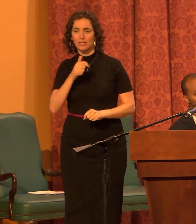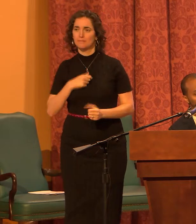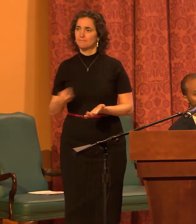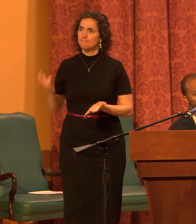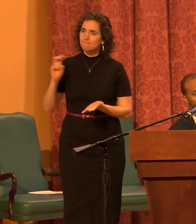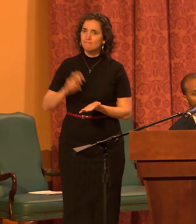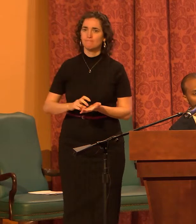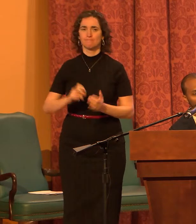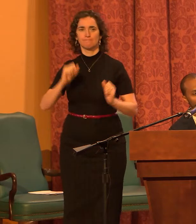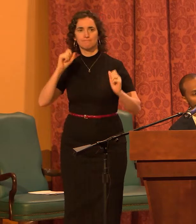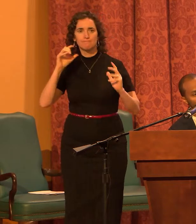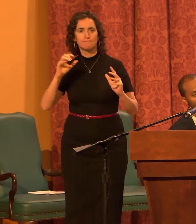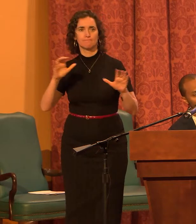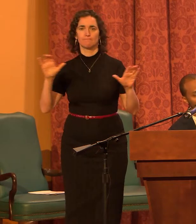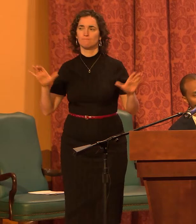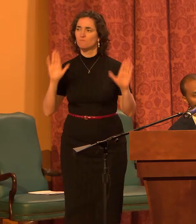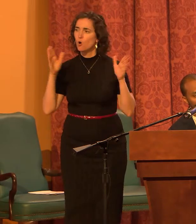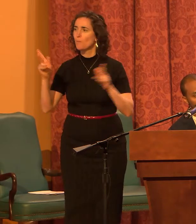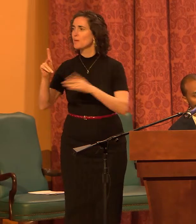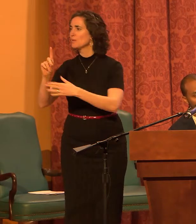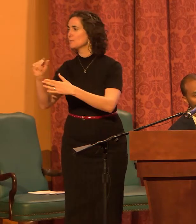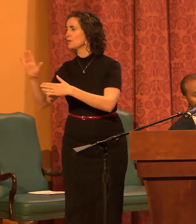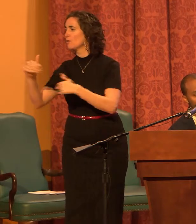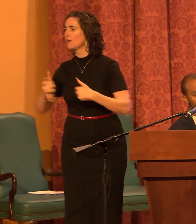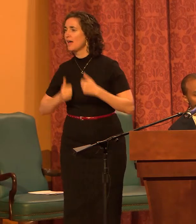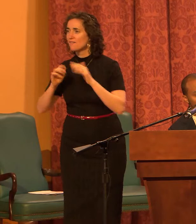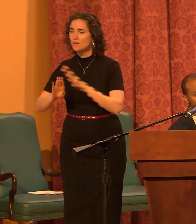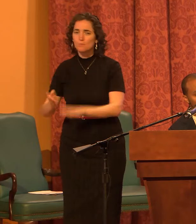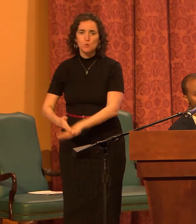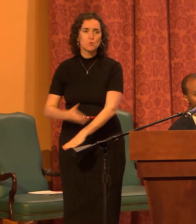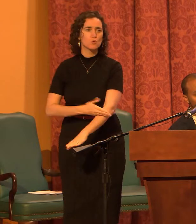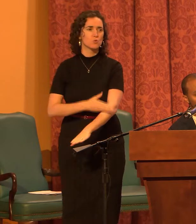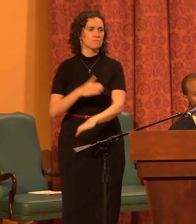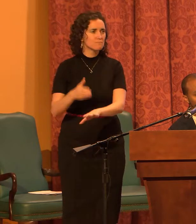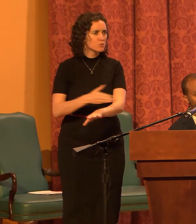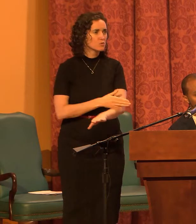on making the lives of people with disabilities better,